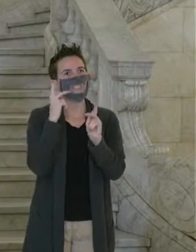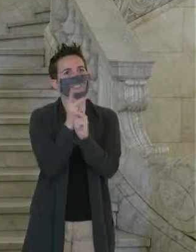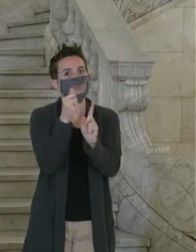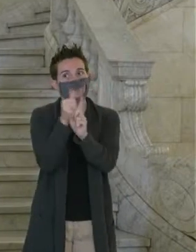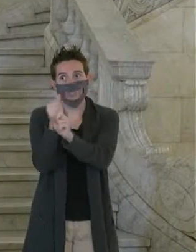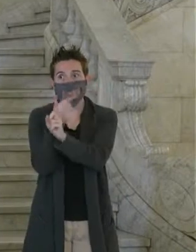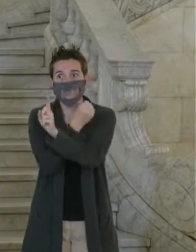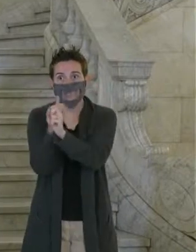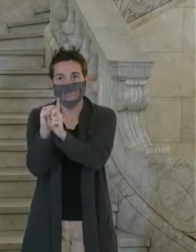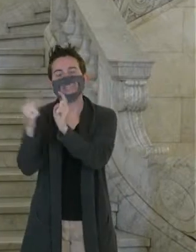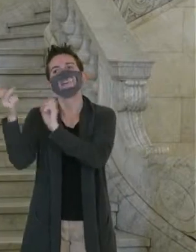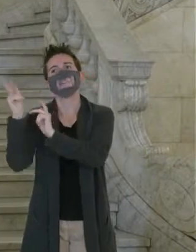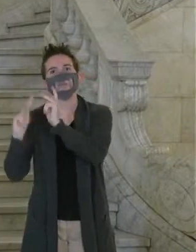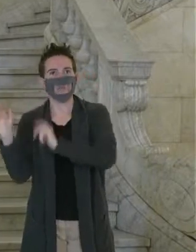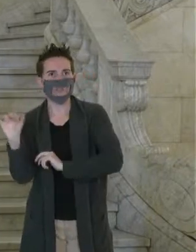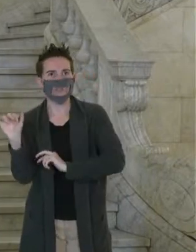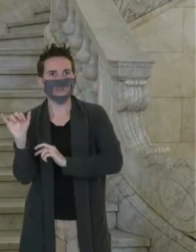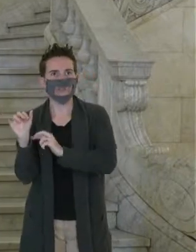safe.